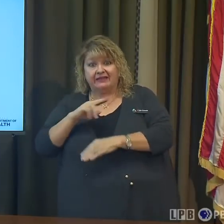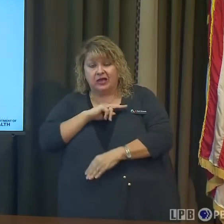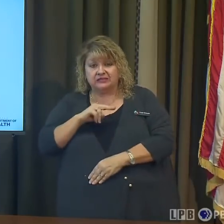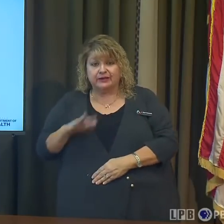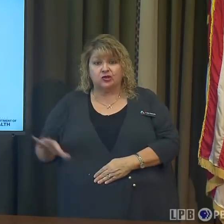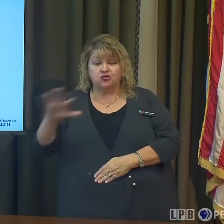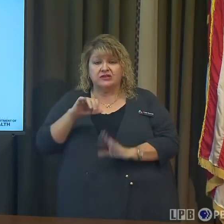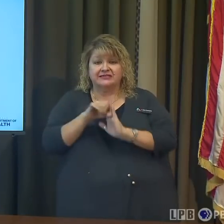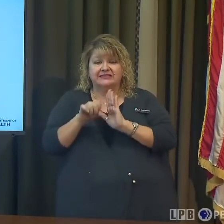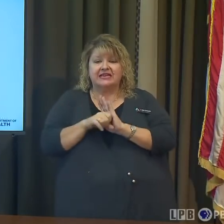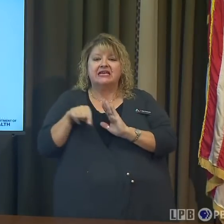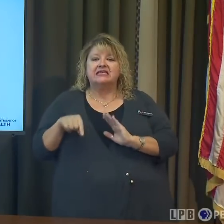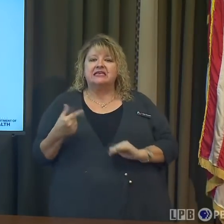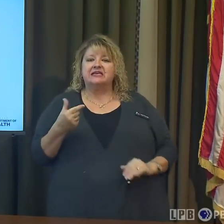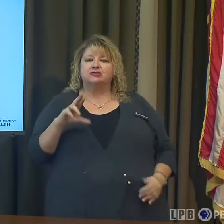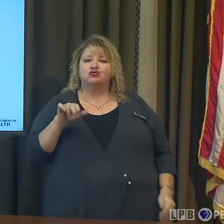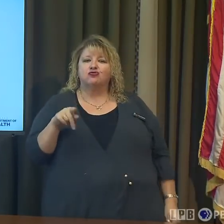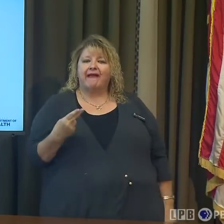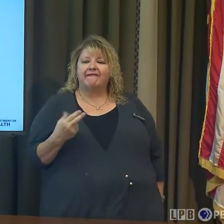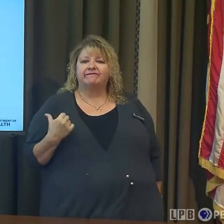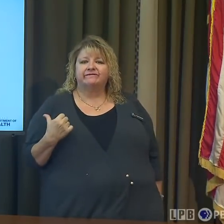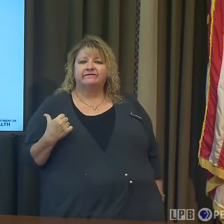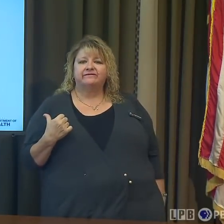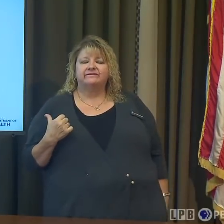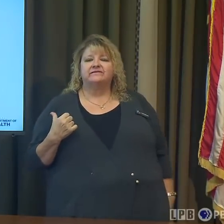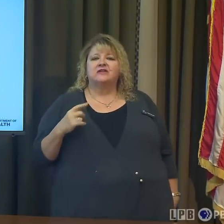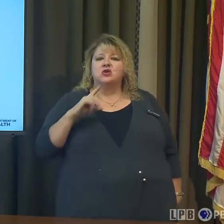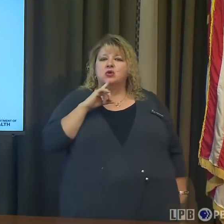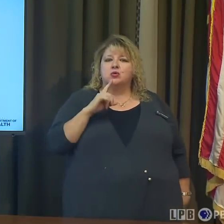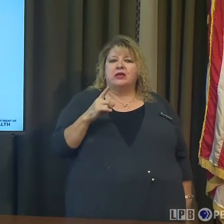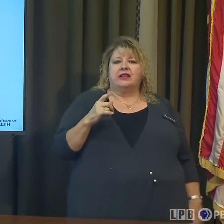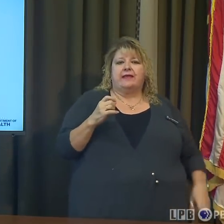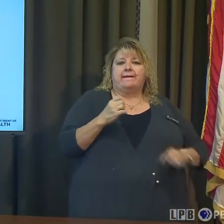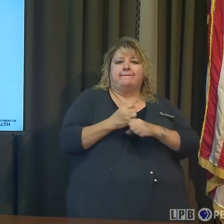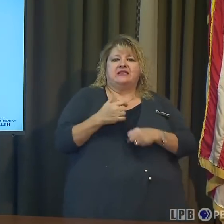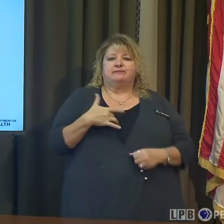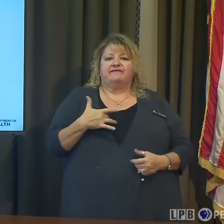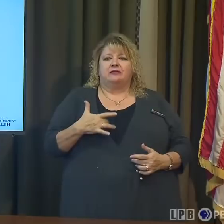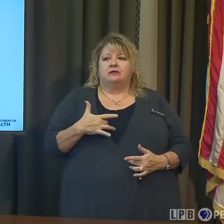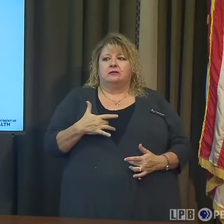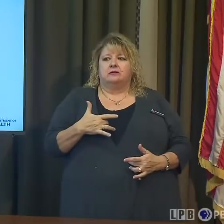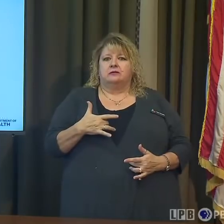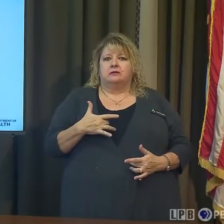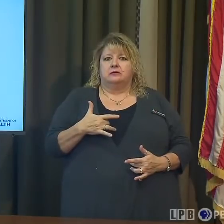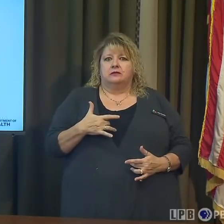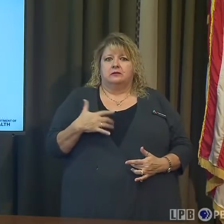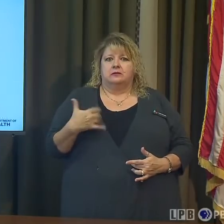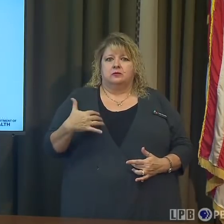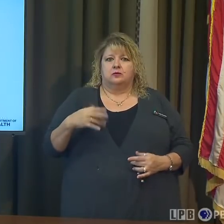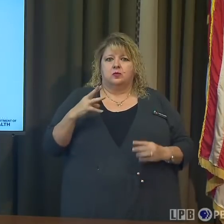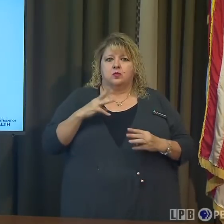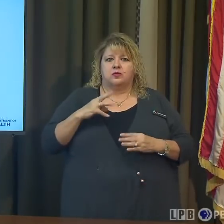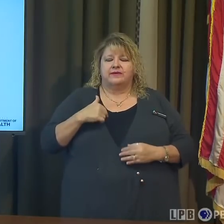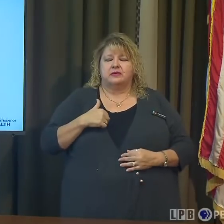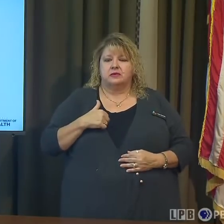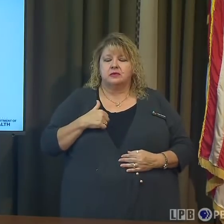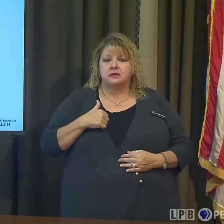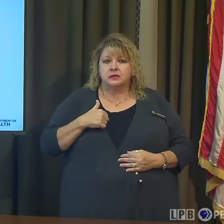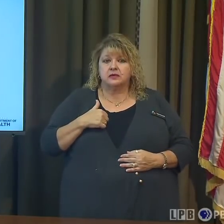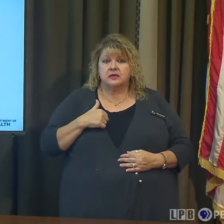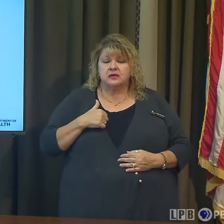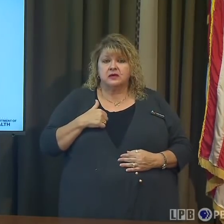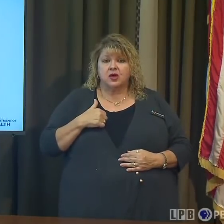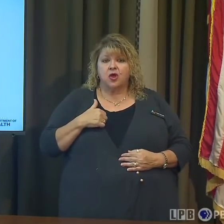is probably the graph that gives me the most concern right now. We have